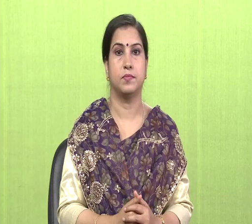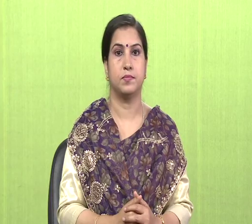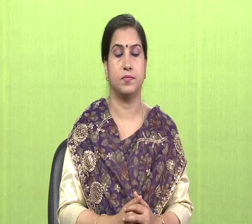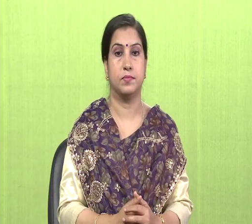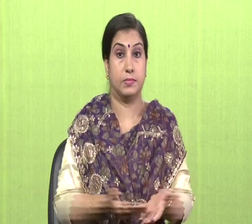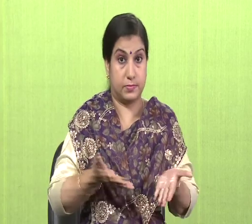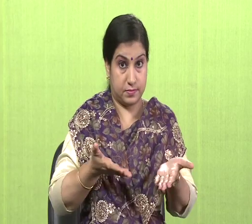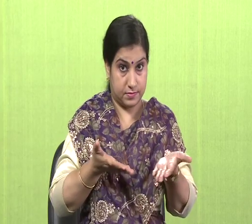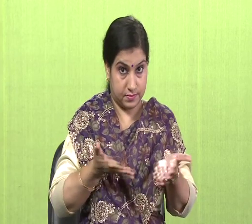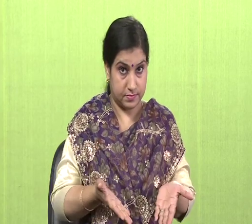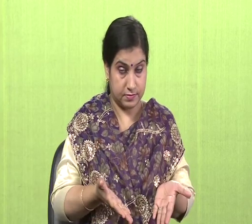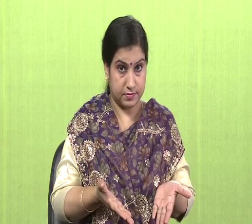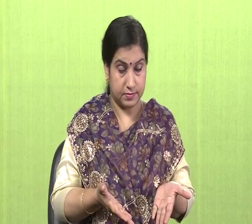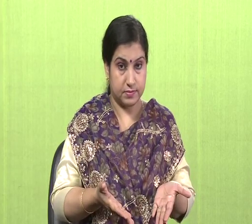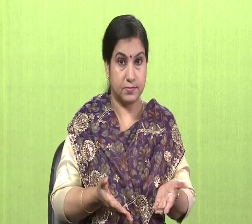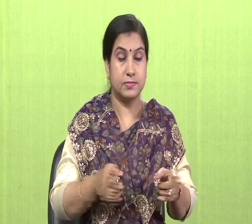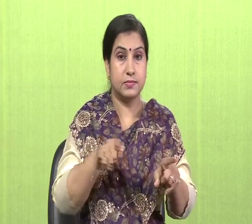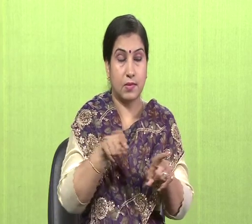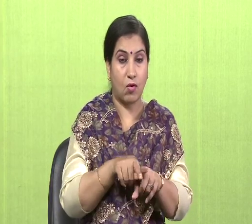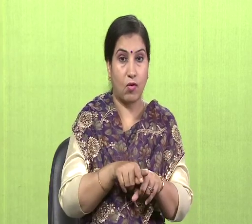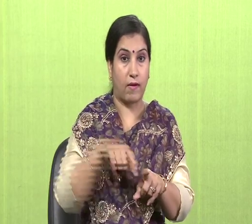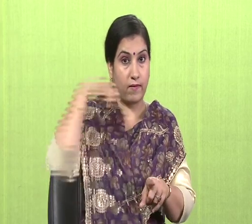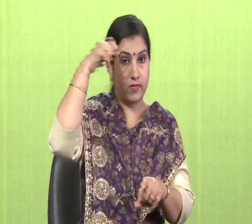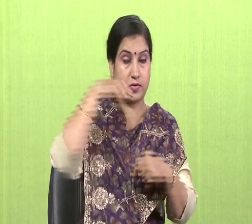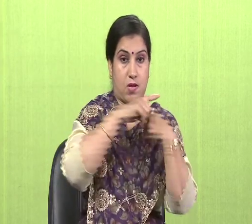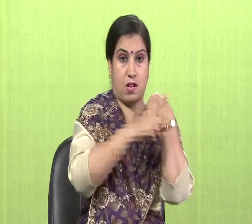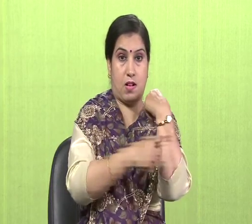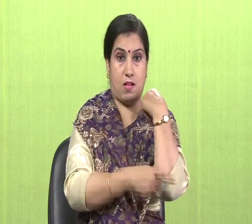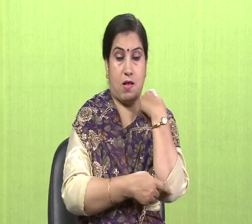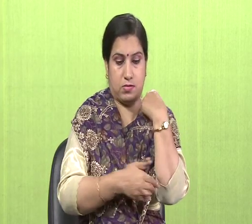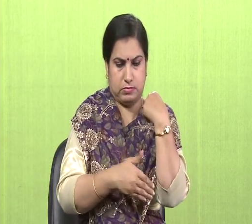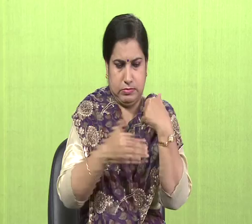With this, we have reached the end of today's lesson.